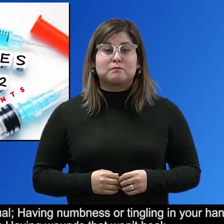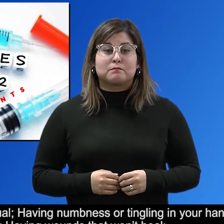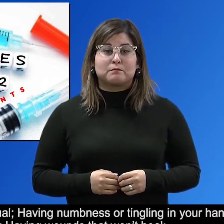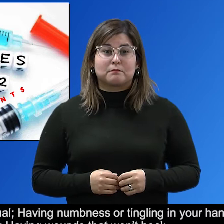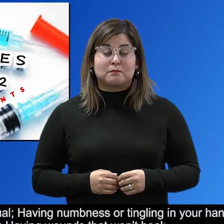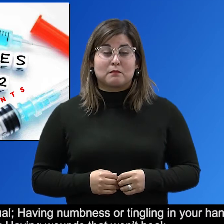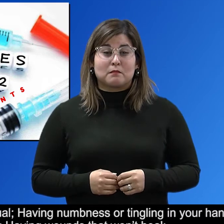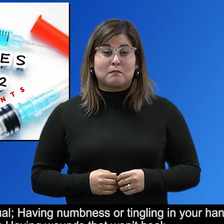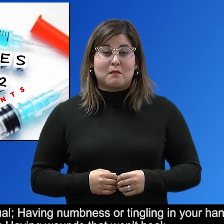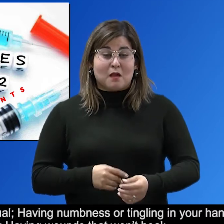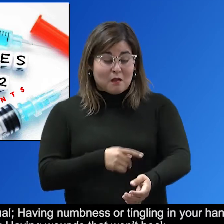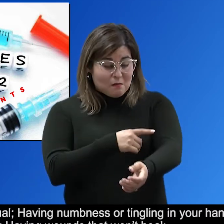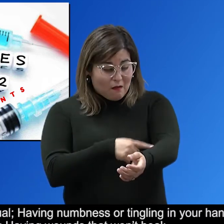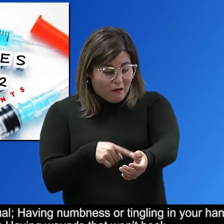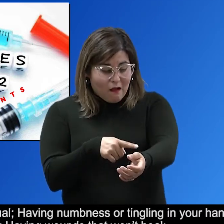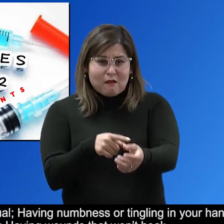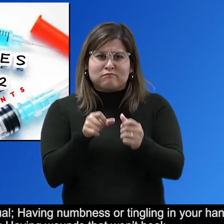having wounds wounds that won't heal